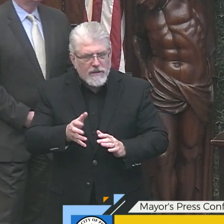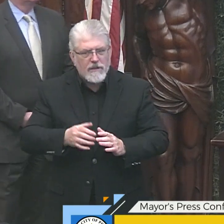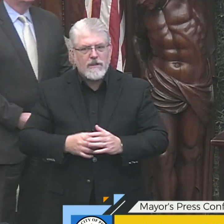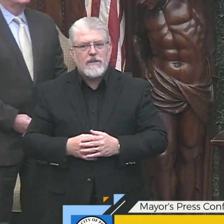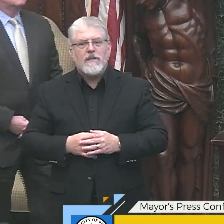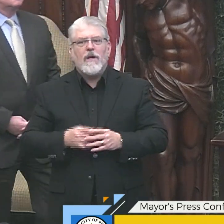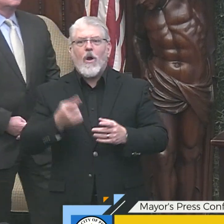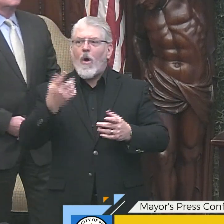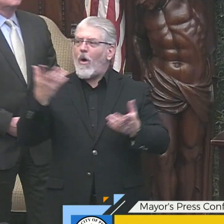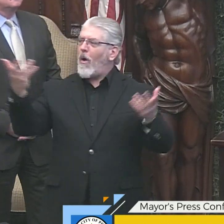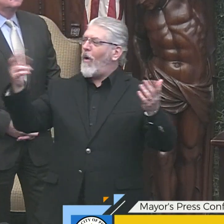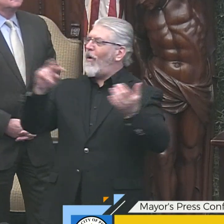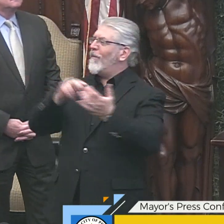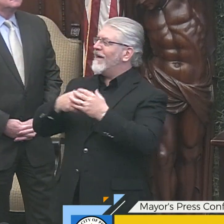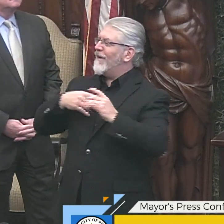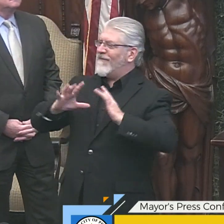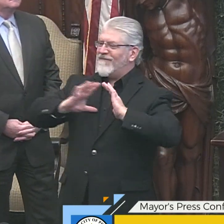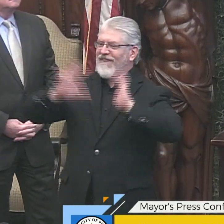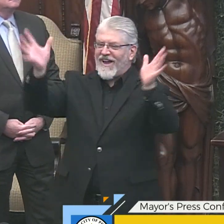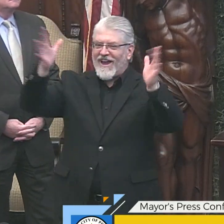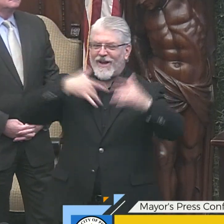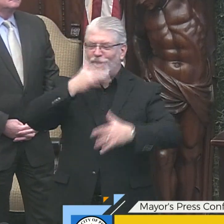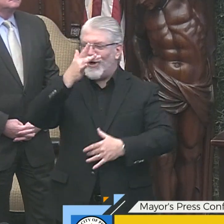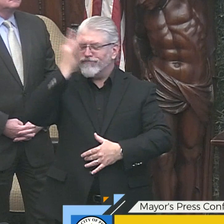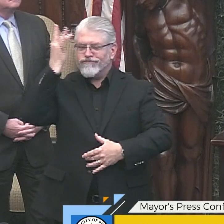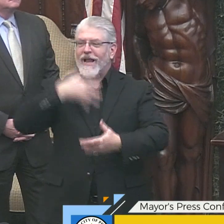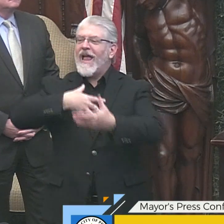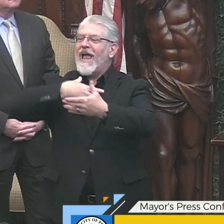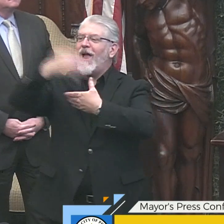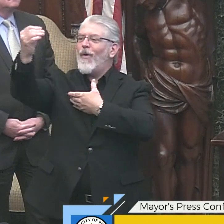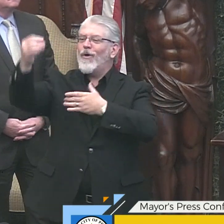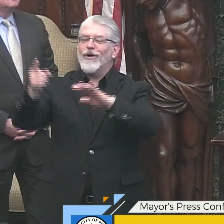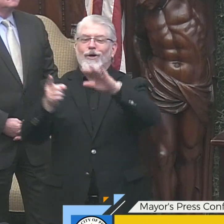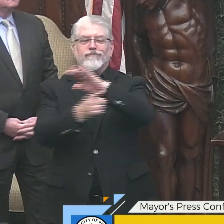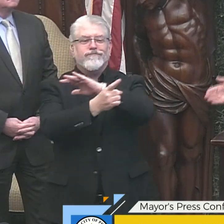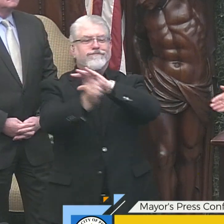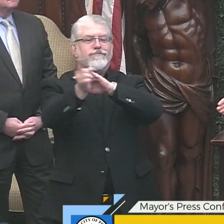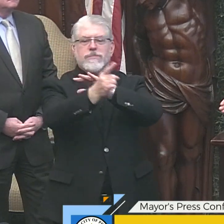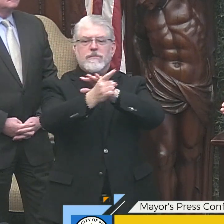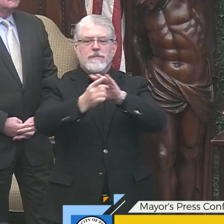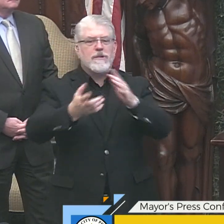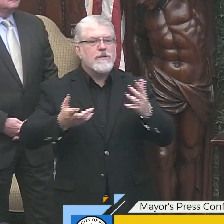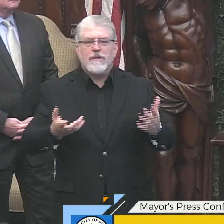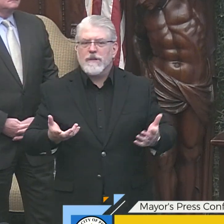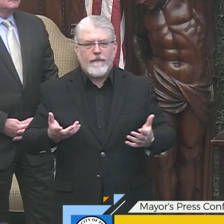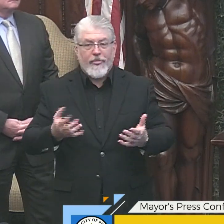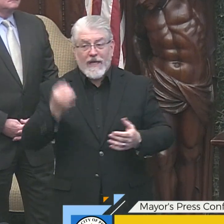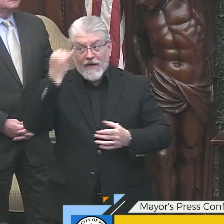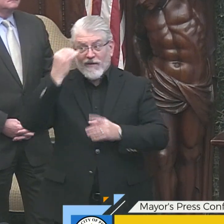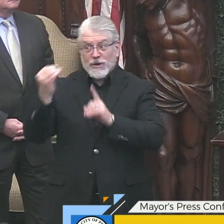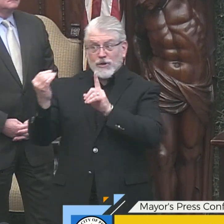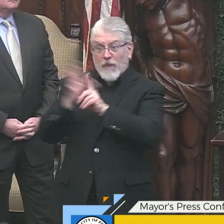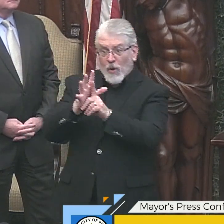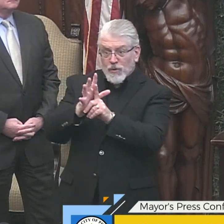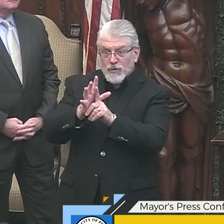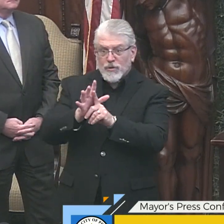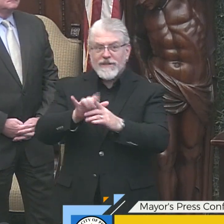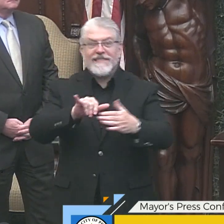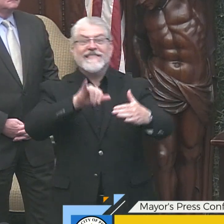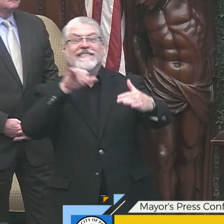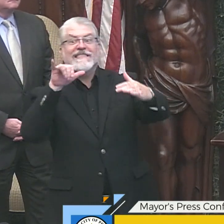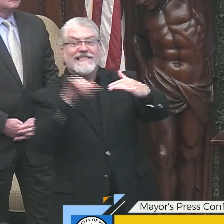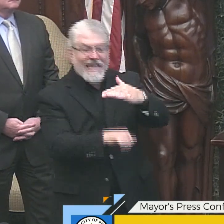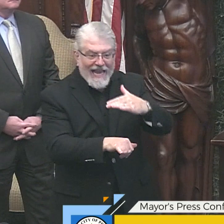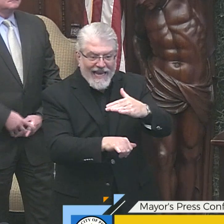security that you're fine, and then you should go out there and come in contact with people. If you're exposed, you need to stay quarantined for 14 days. So during